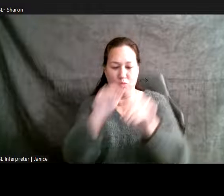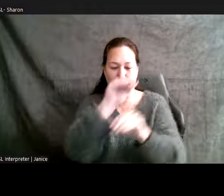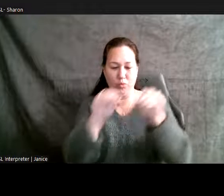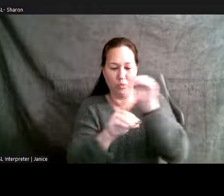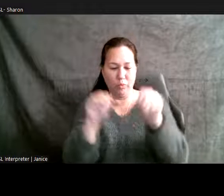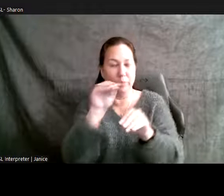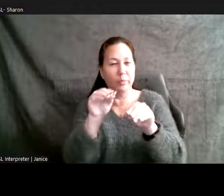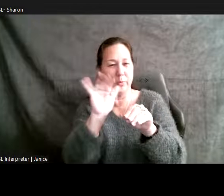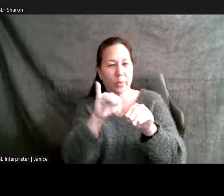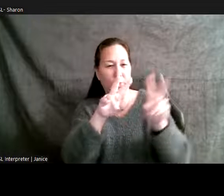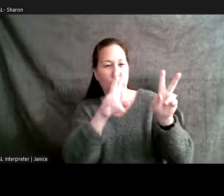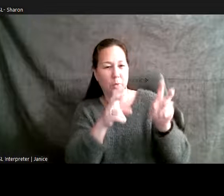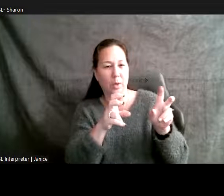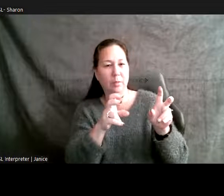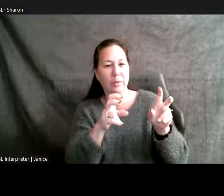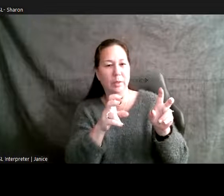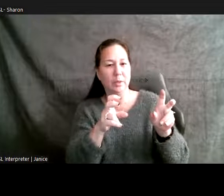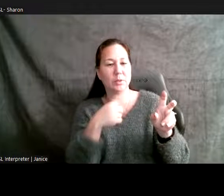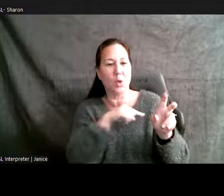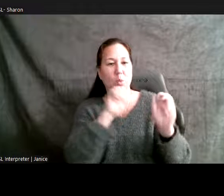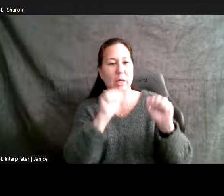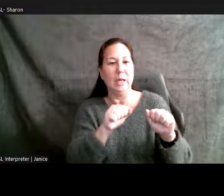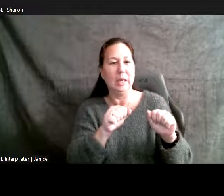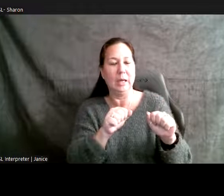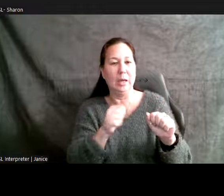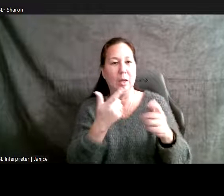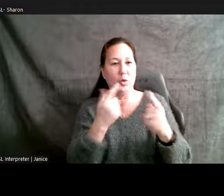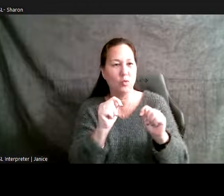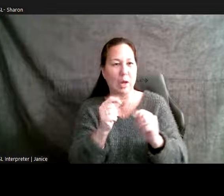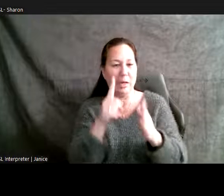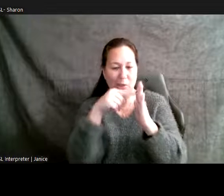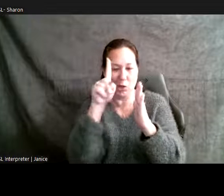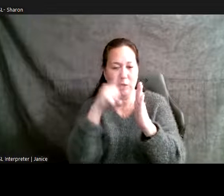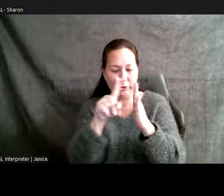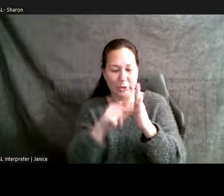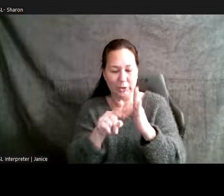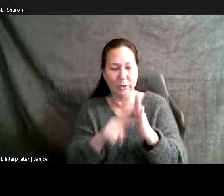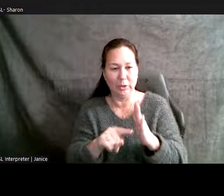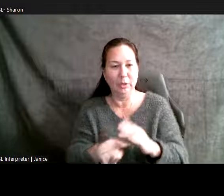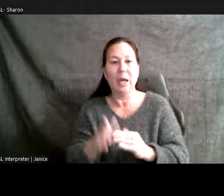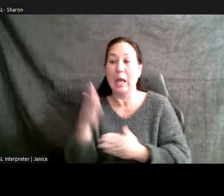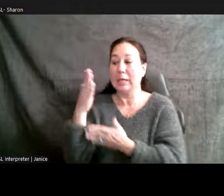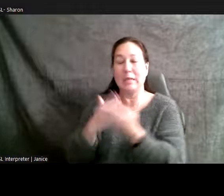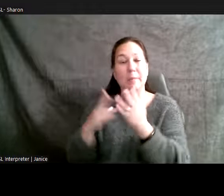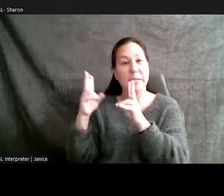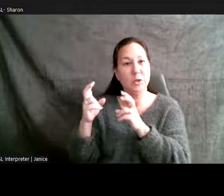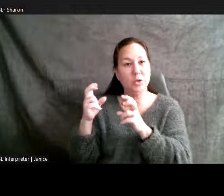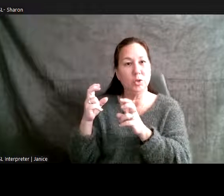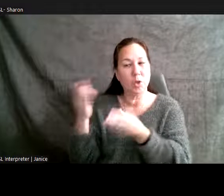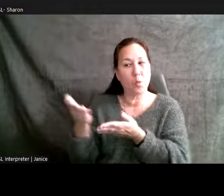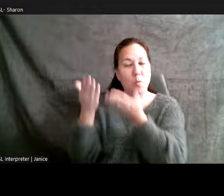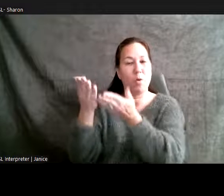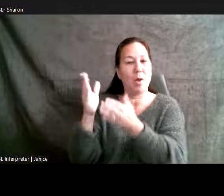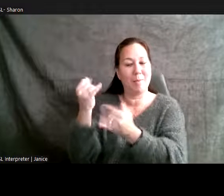a reminder, let me state some of the issues that were brought up last time. As part of this